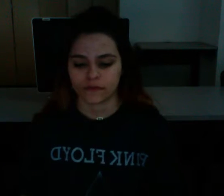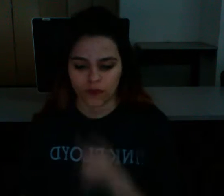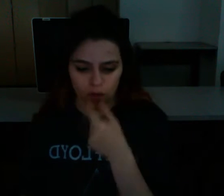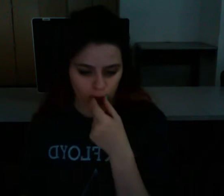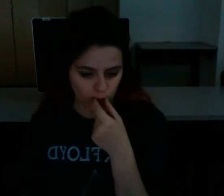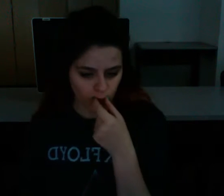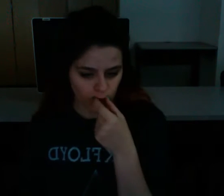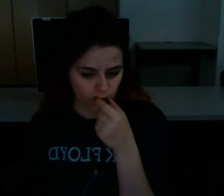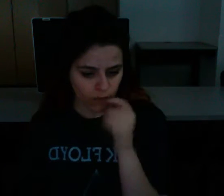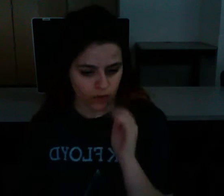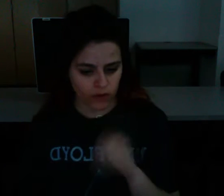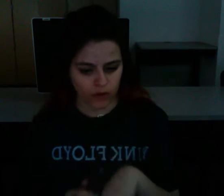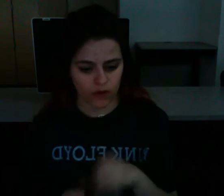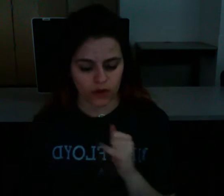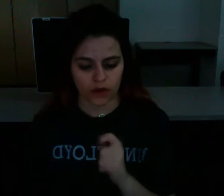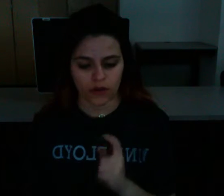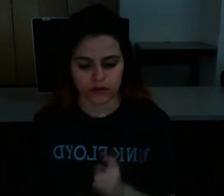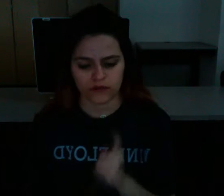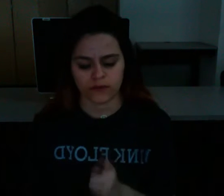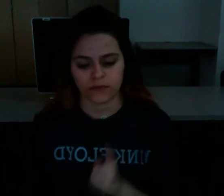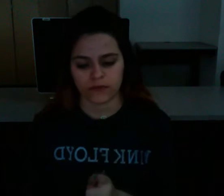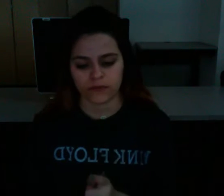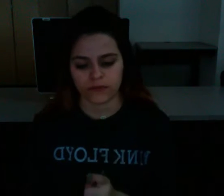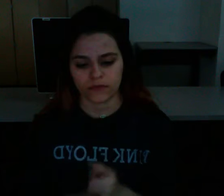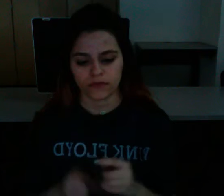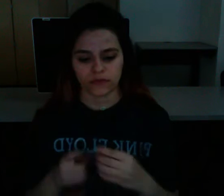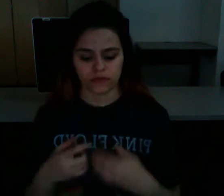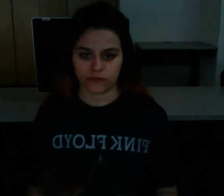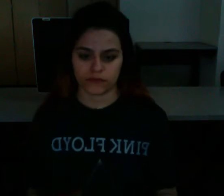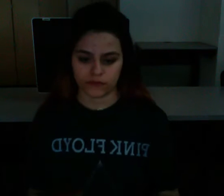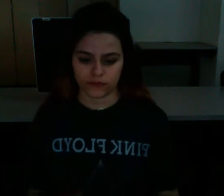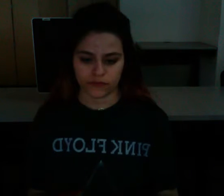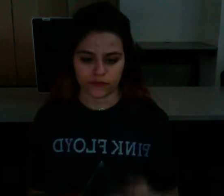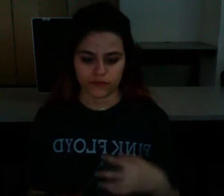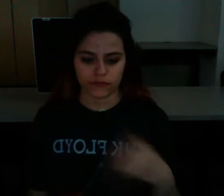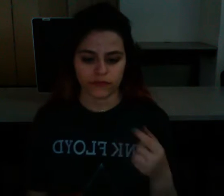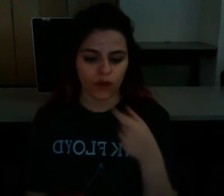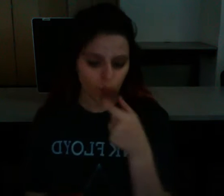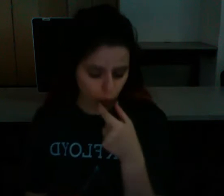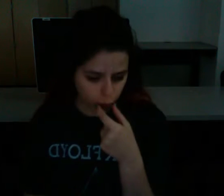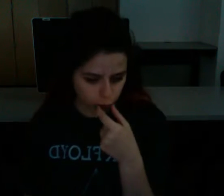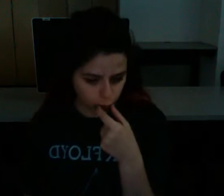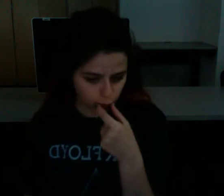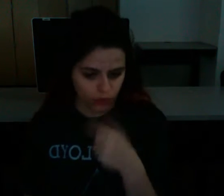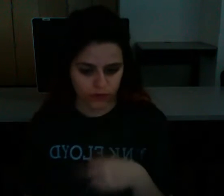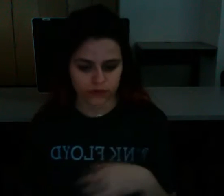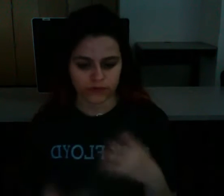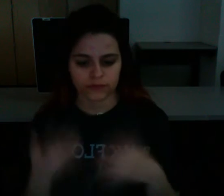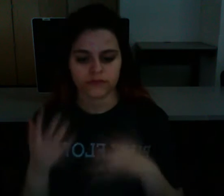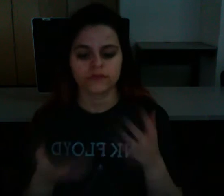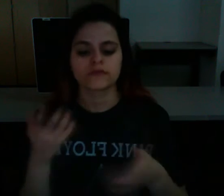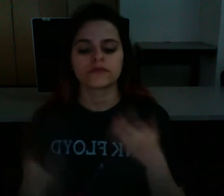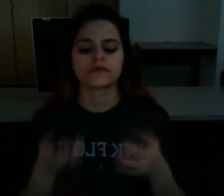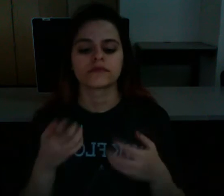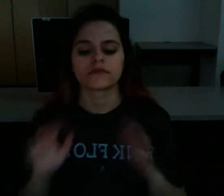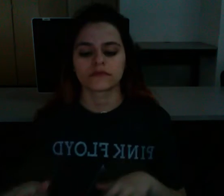example, get a little darker intersection, or I could go all the way down to, say, 12, and it's slightly softer. So